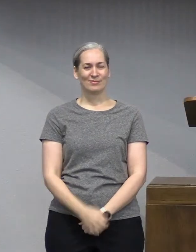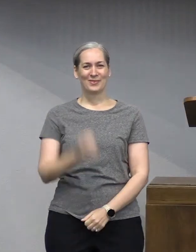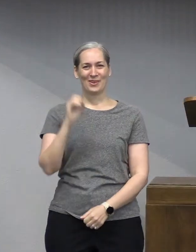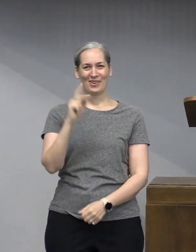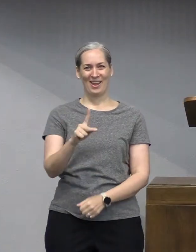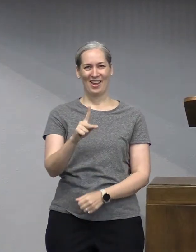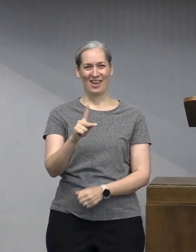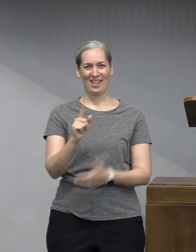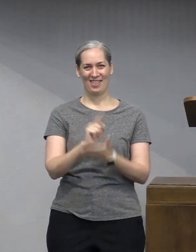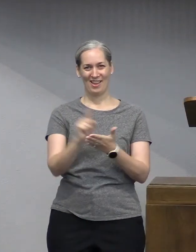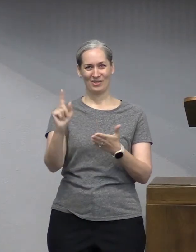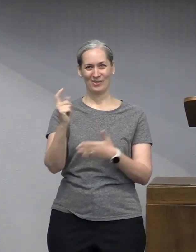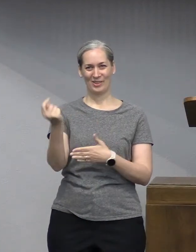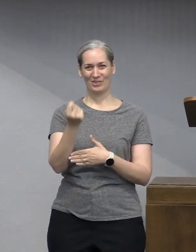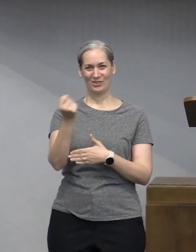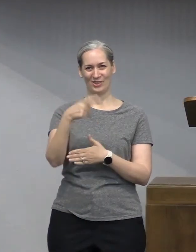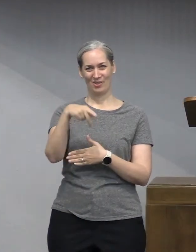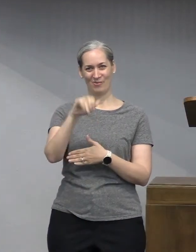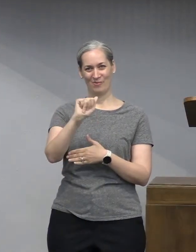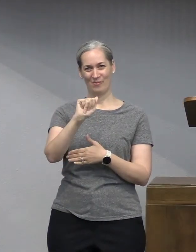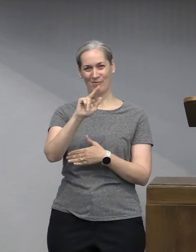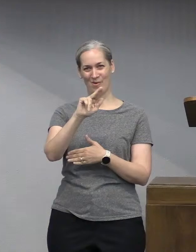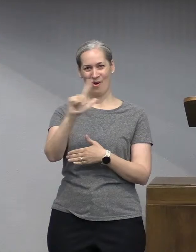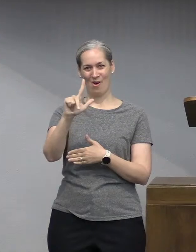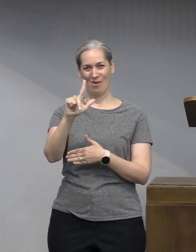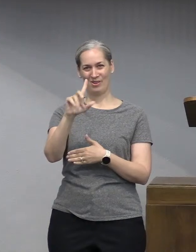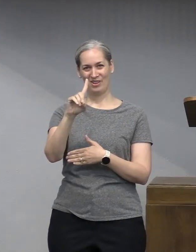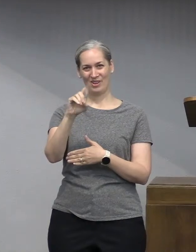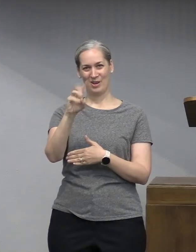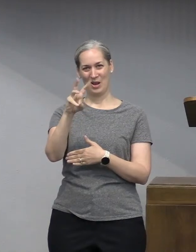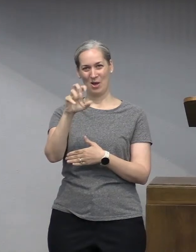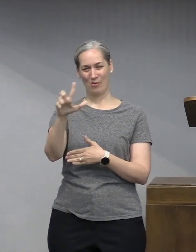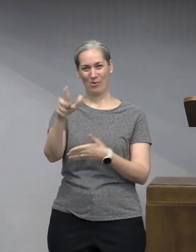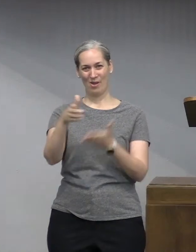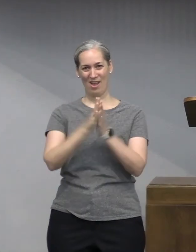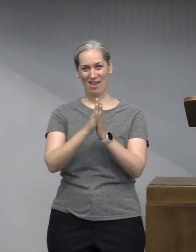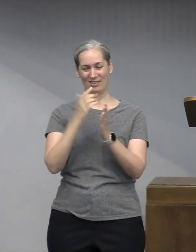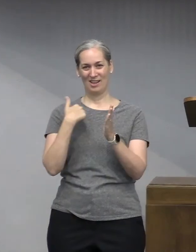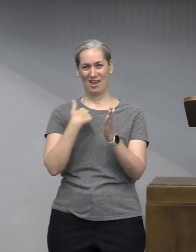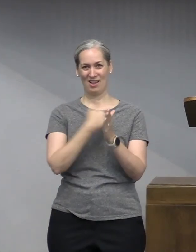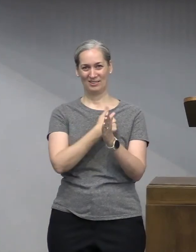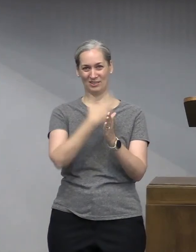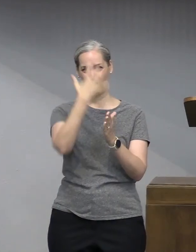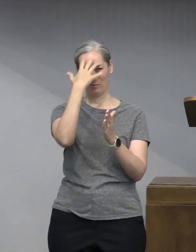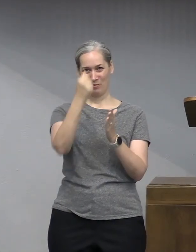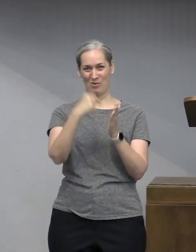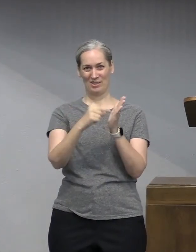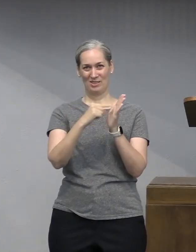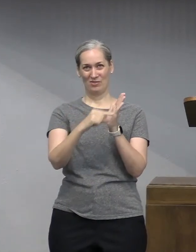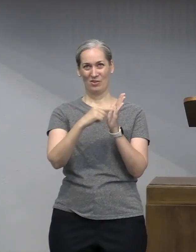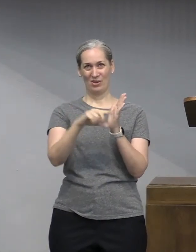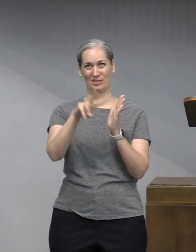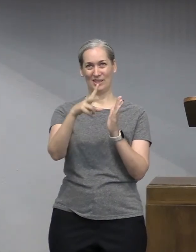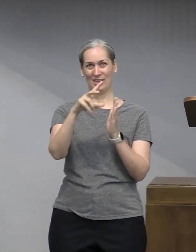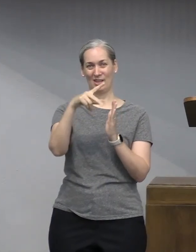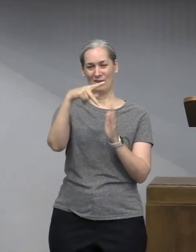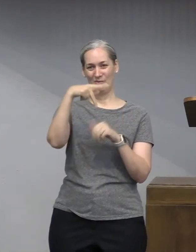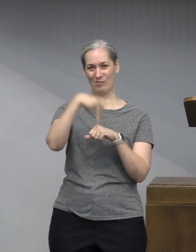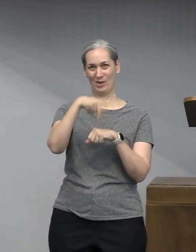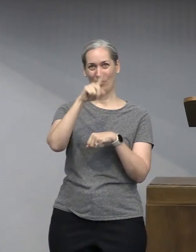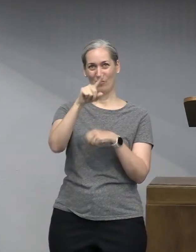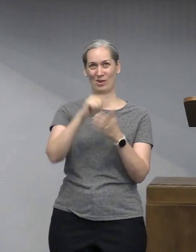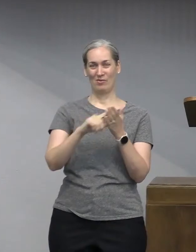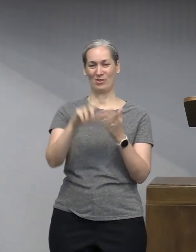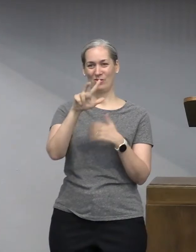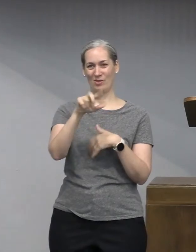Okay, last Tuesday, Paul Dow asked us to memorize this passage, 2 Peter chapter 1, verses 3 through 10. So this morning what we're going to do is